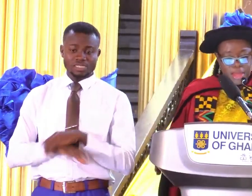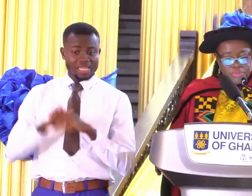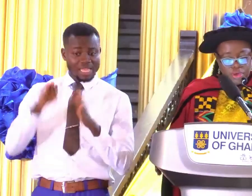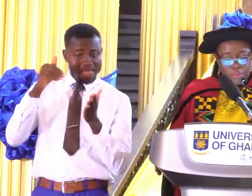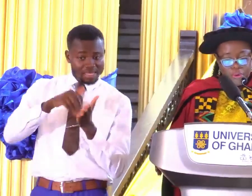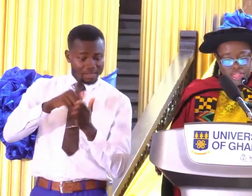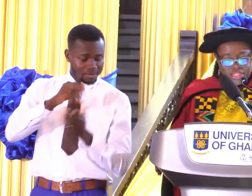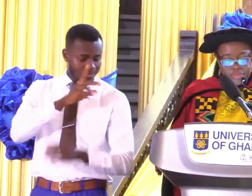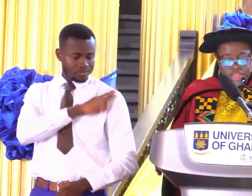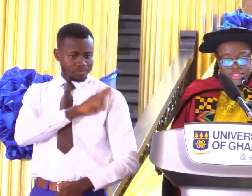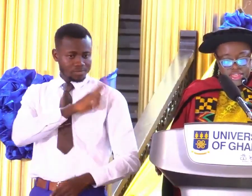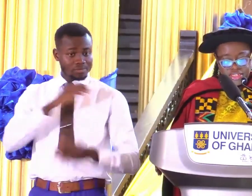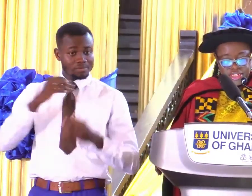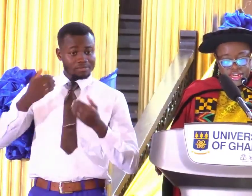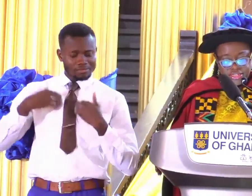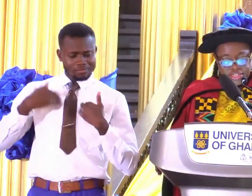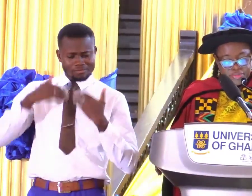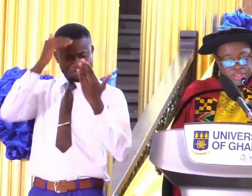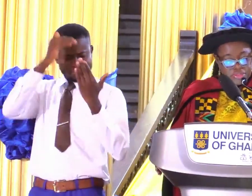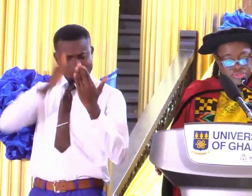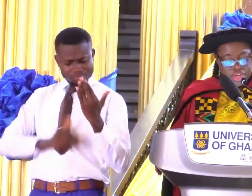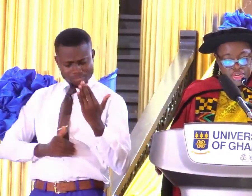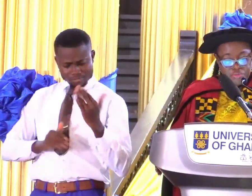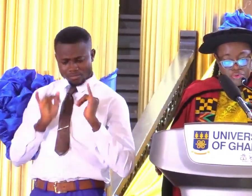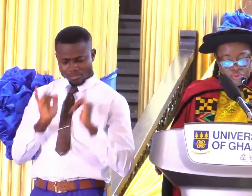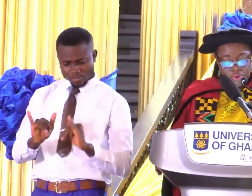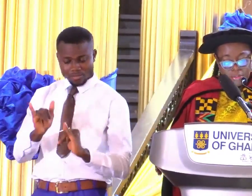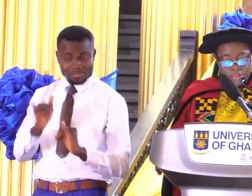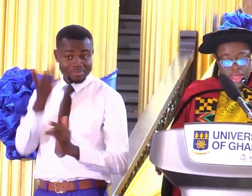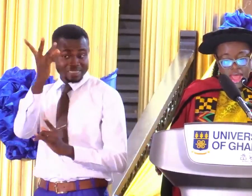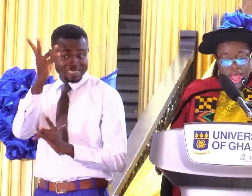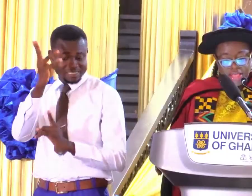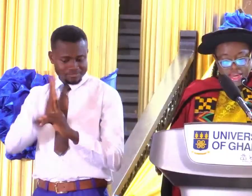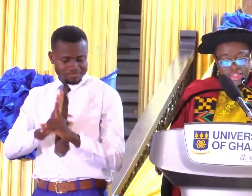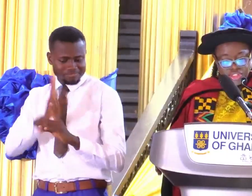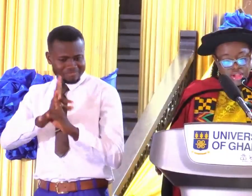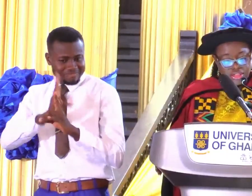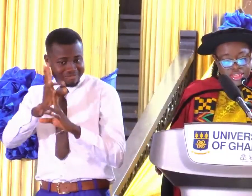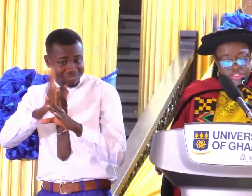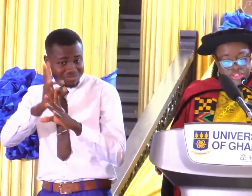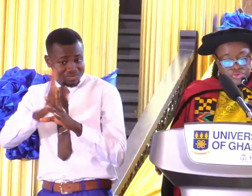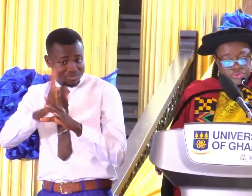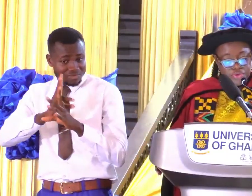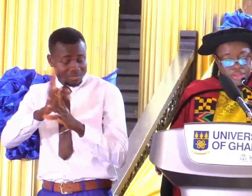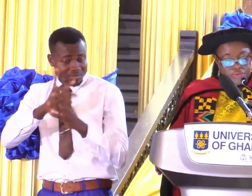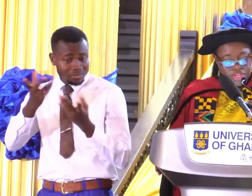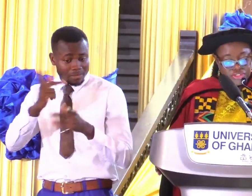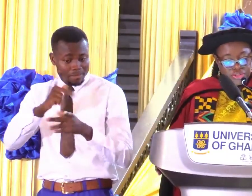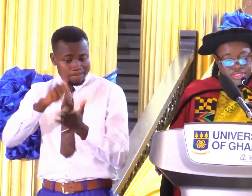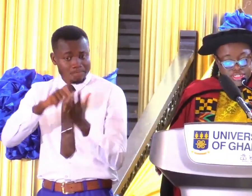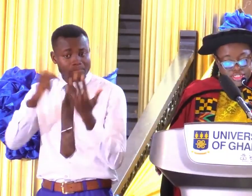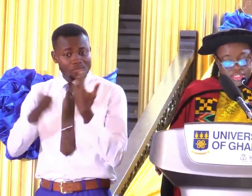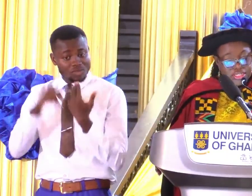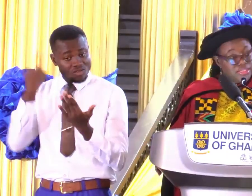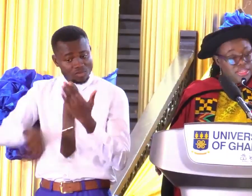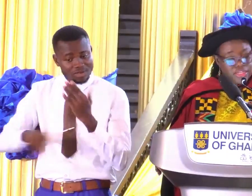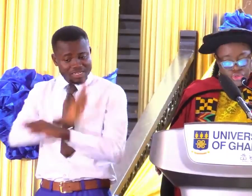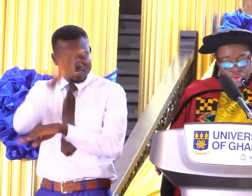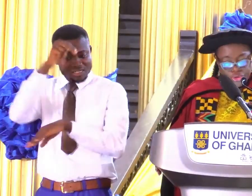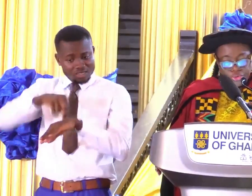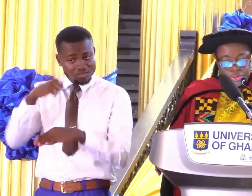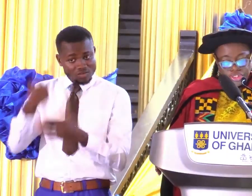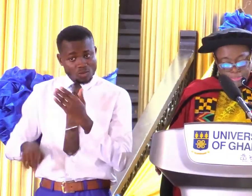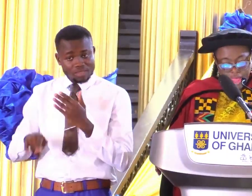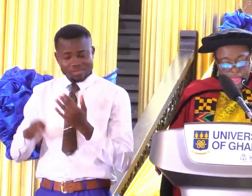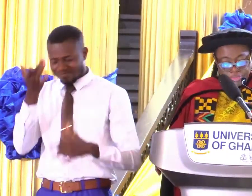Regina Appiah-Opong participated in a 6-month training program at the National Institute for Infectious Diseases in